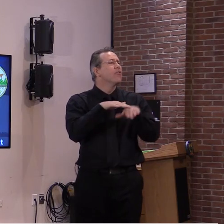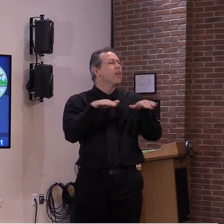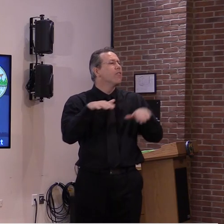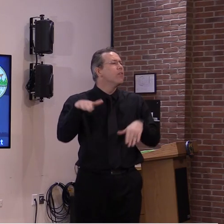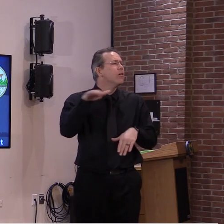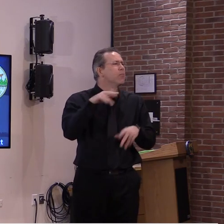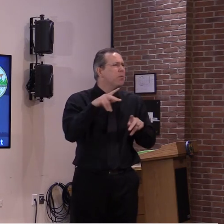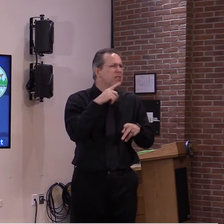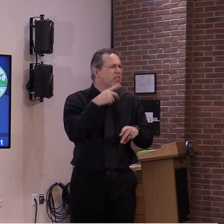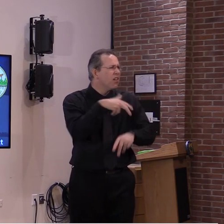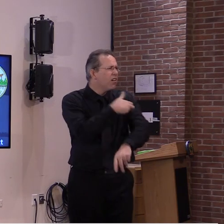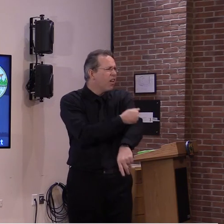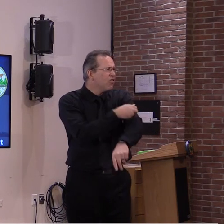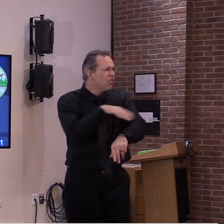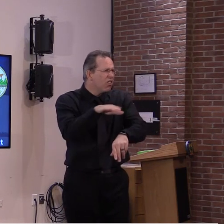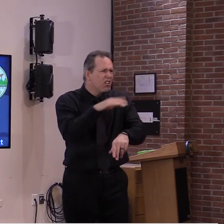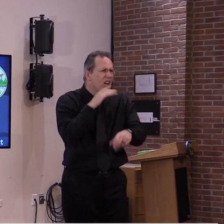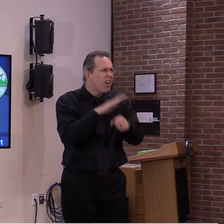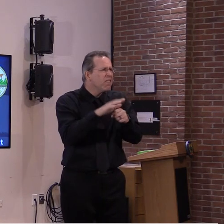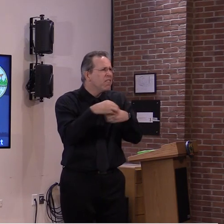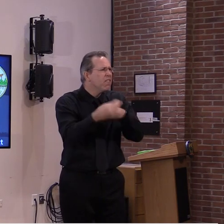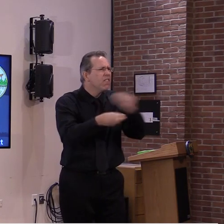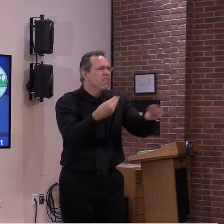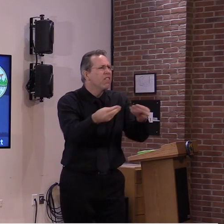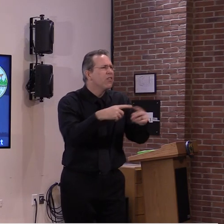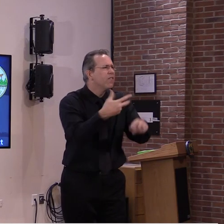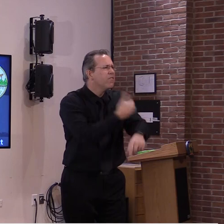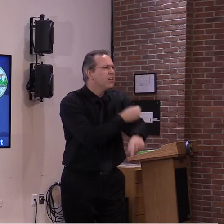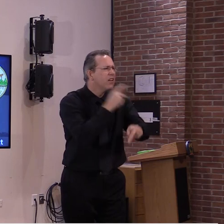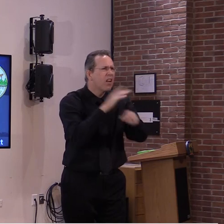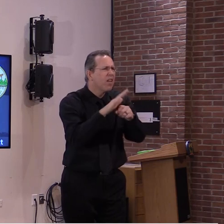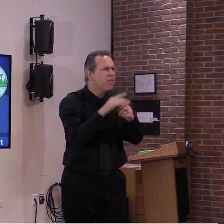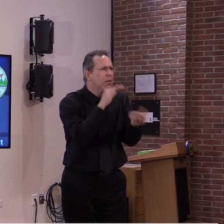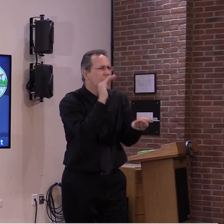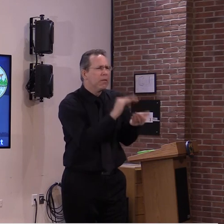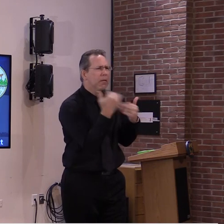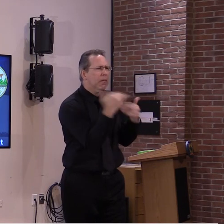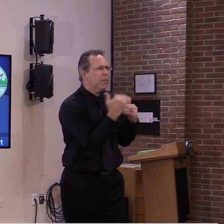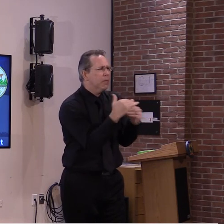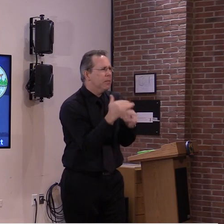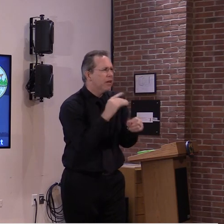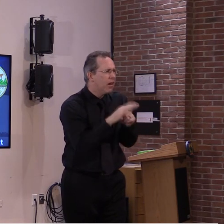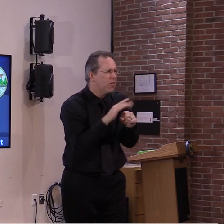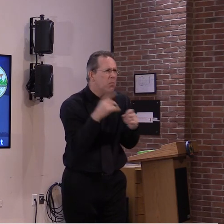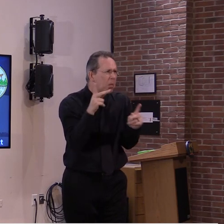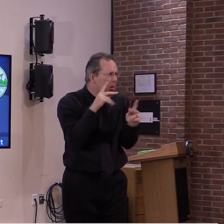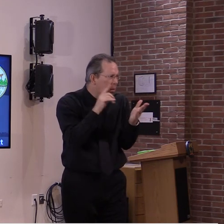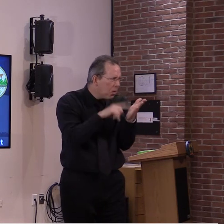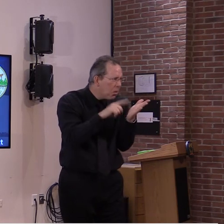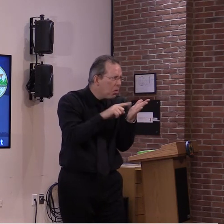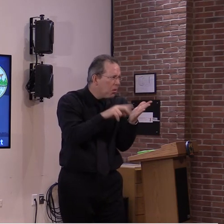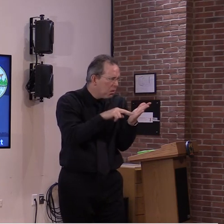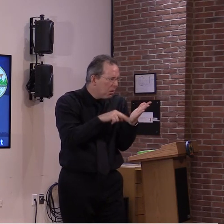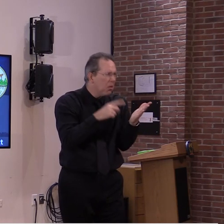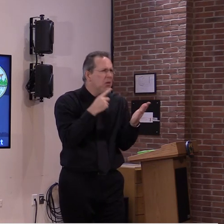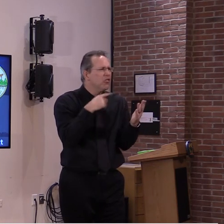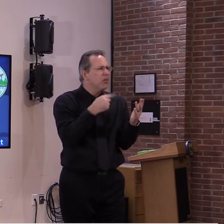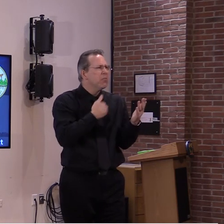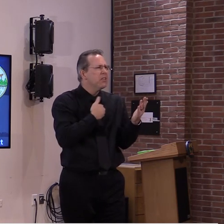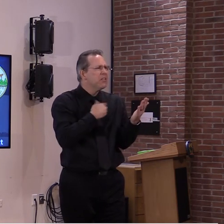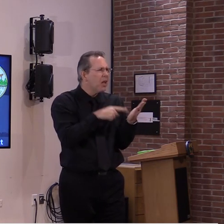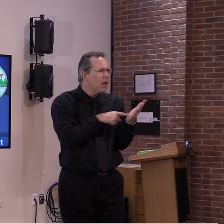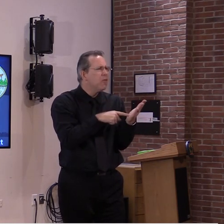I just did the quick math on my calculator here. You know, with 625,000 people in Vermont, to do them